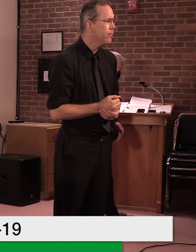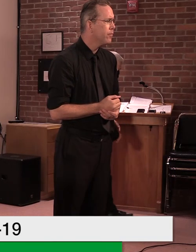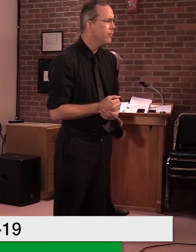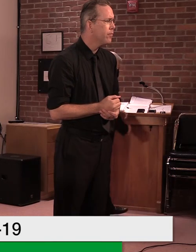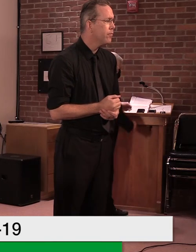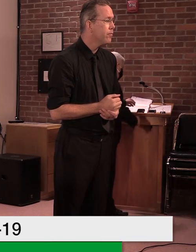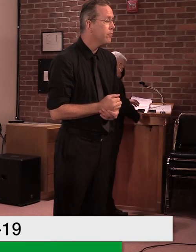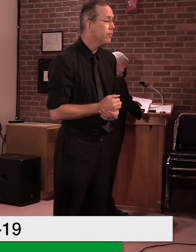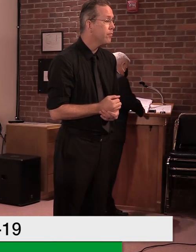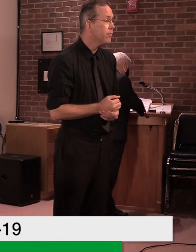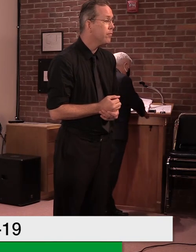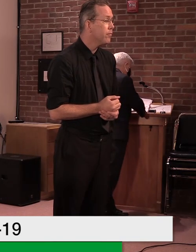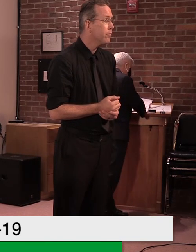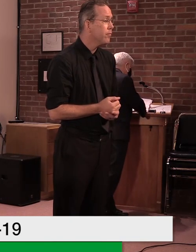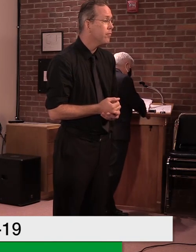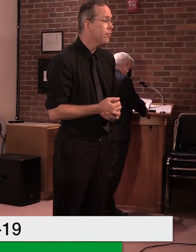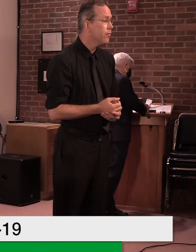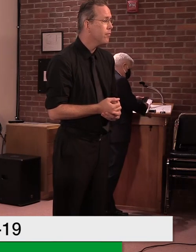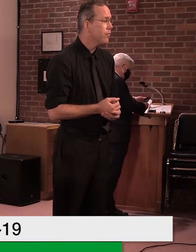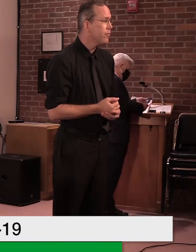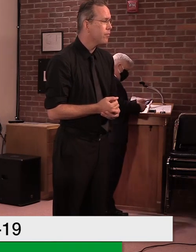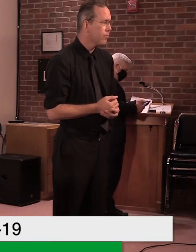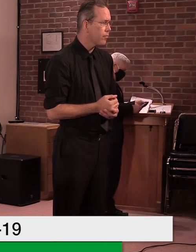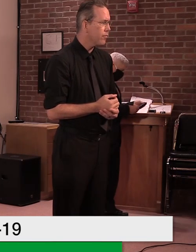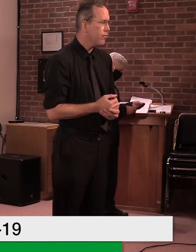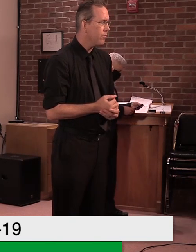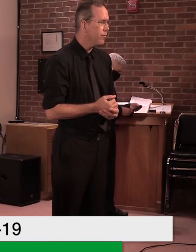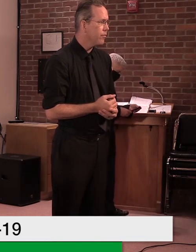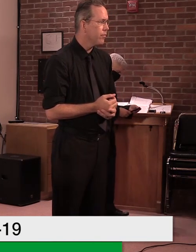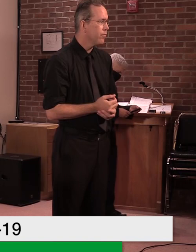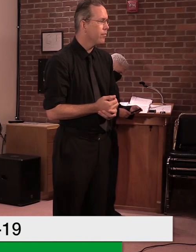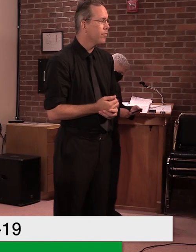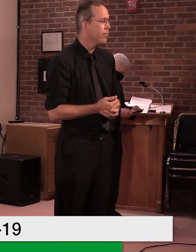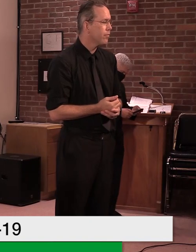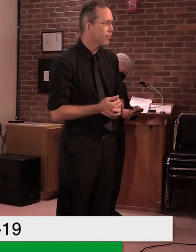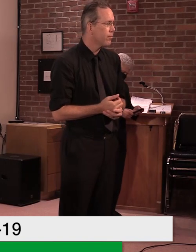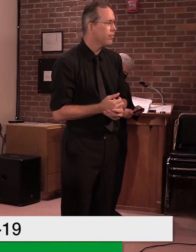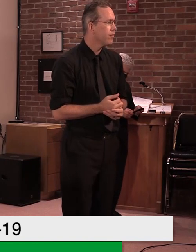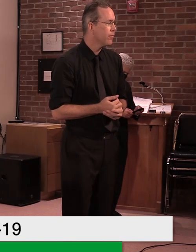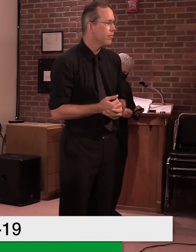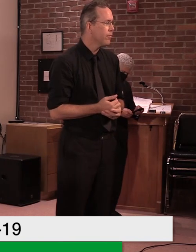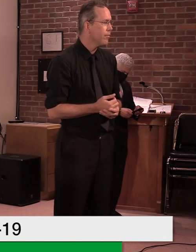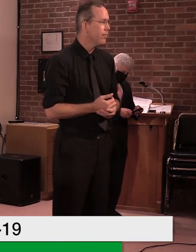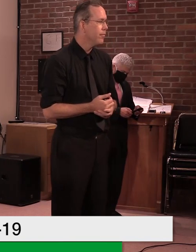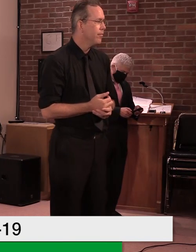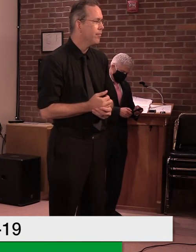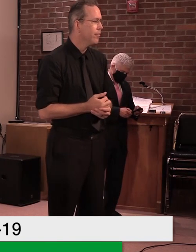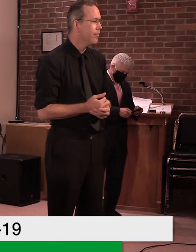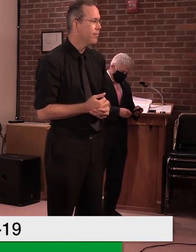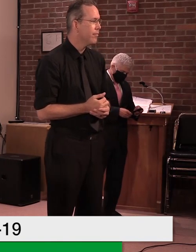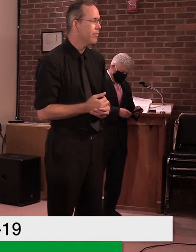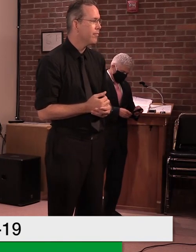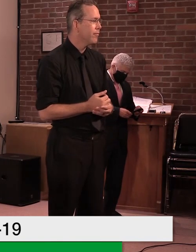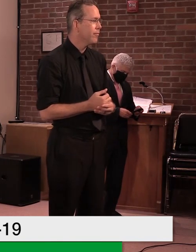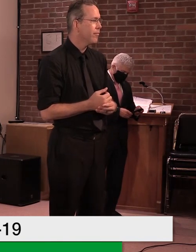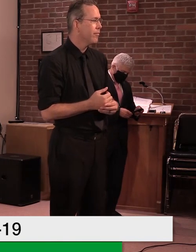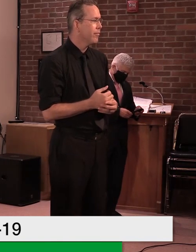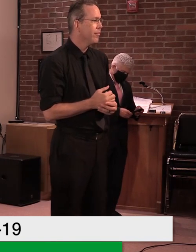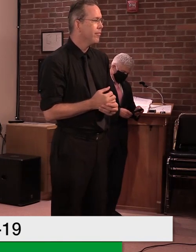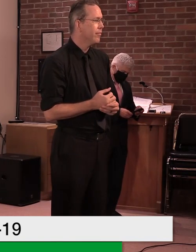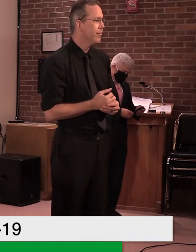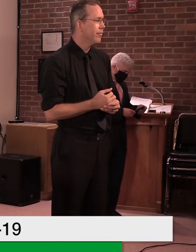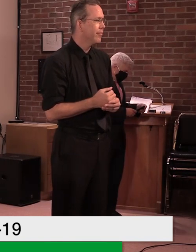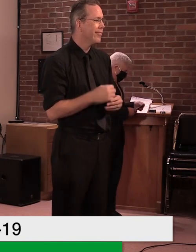and screaming for help for hours and was ignored. That seems to go beyond misdiagnosis, no? Yeah, I would agree.